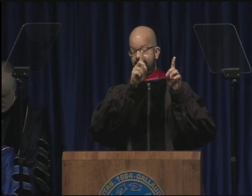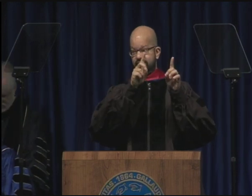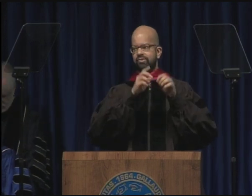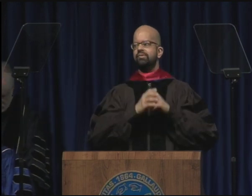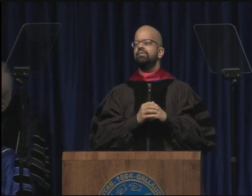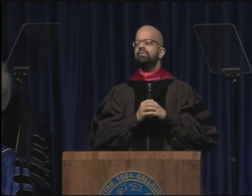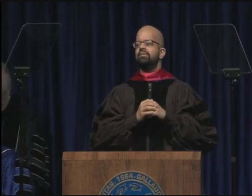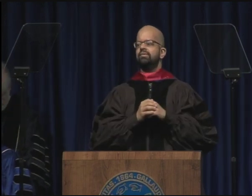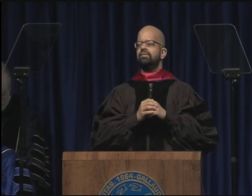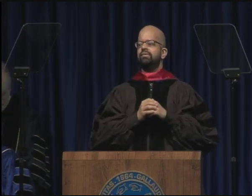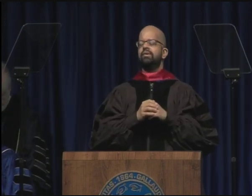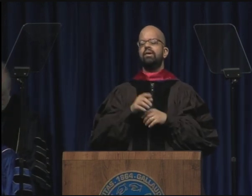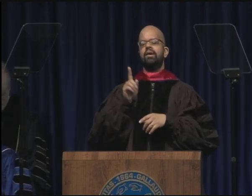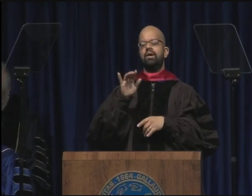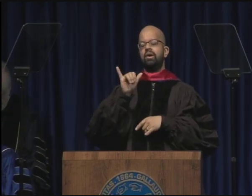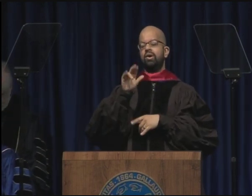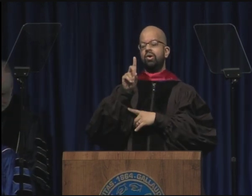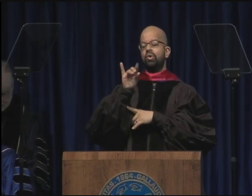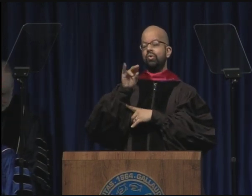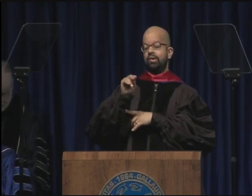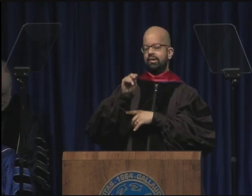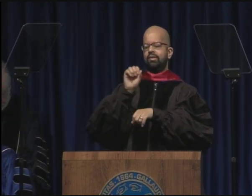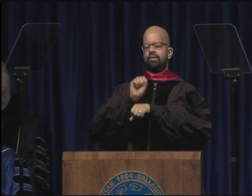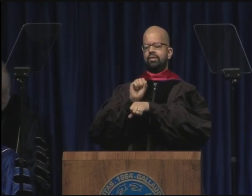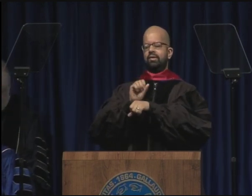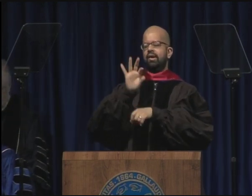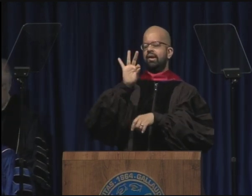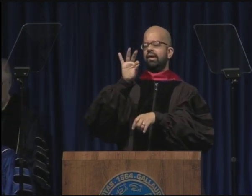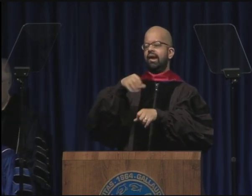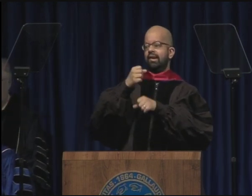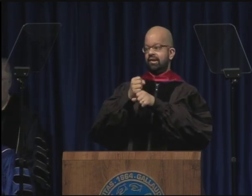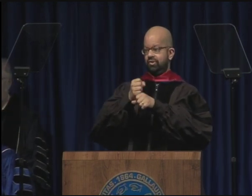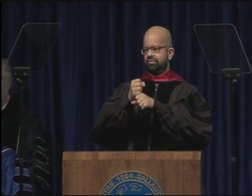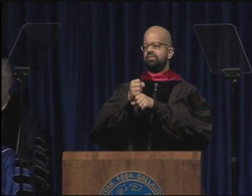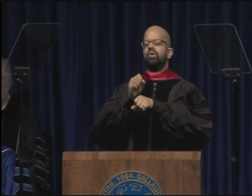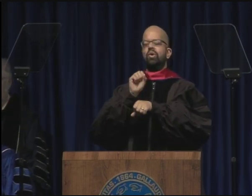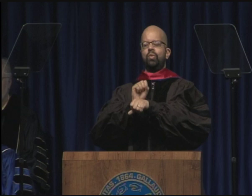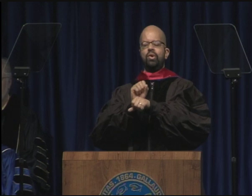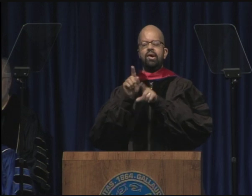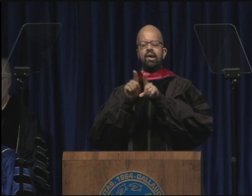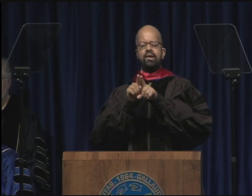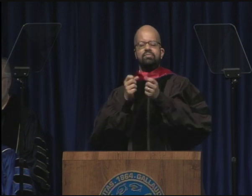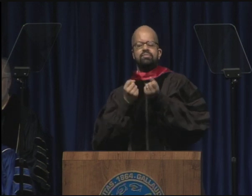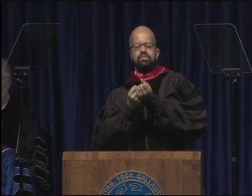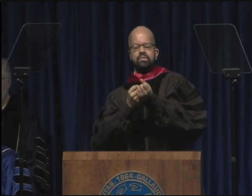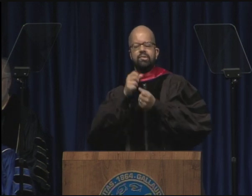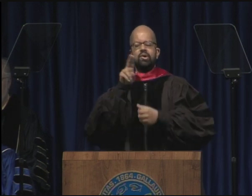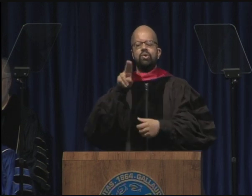Prior to joining the department, Mr. Uden served 9 years as a staffer for the U.S. Senate,